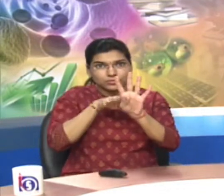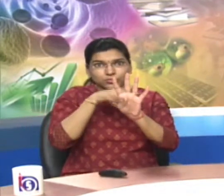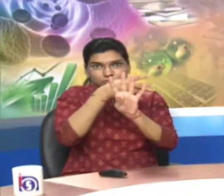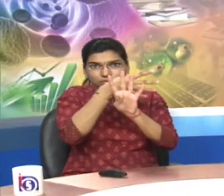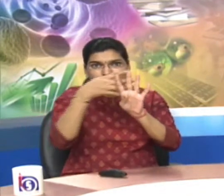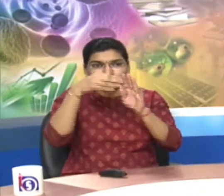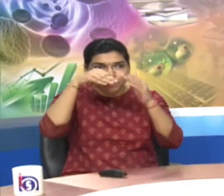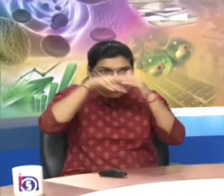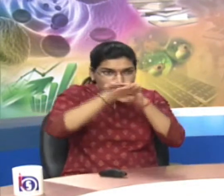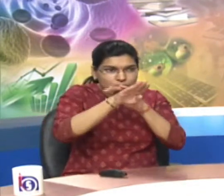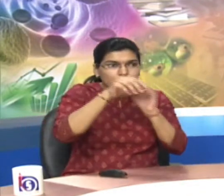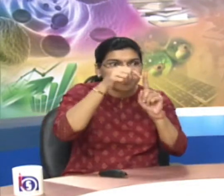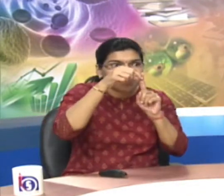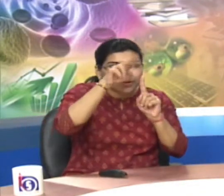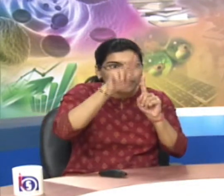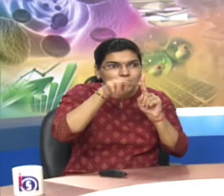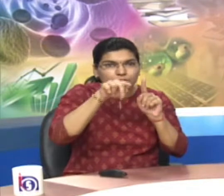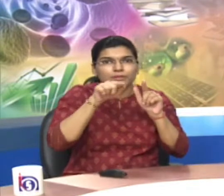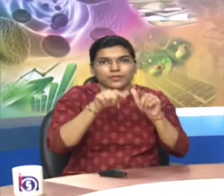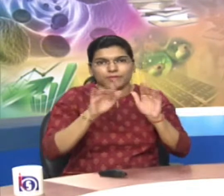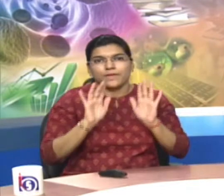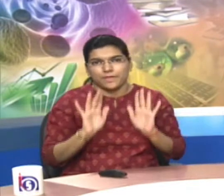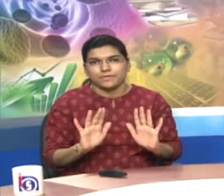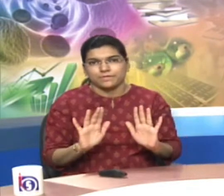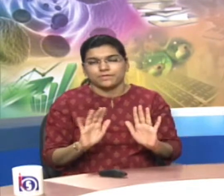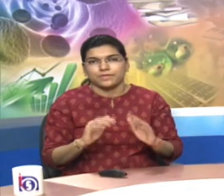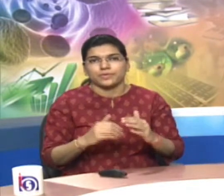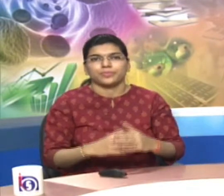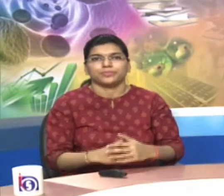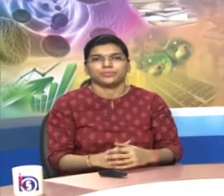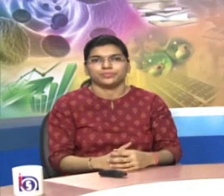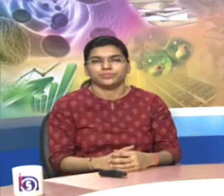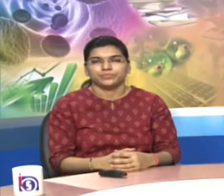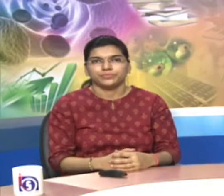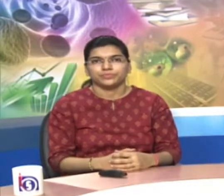The sixth point is format painter.